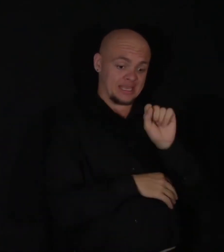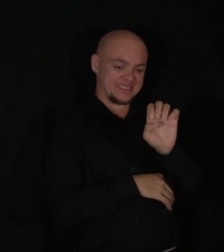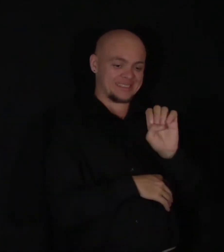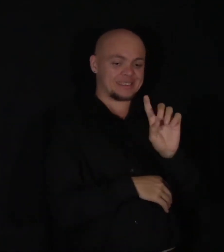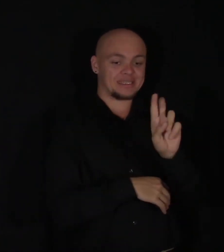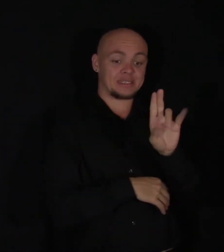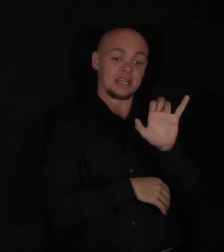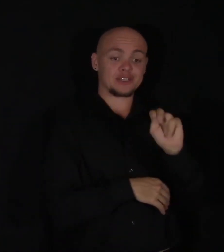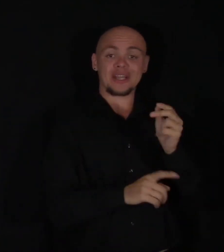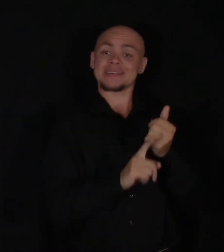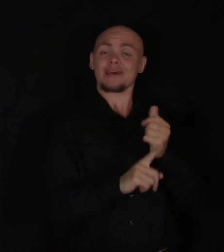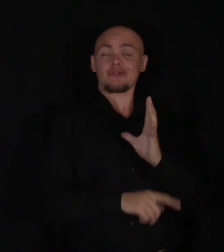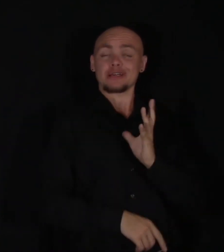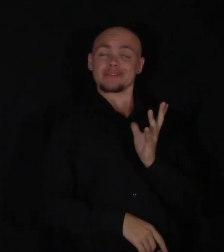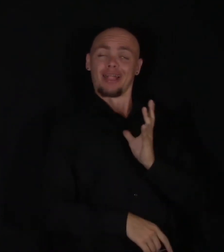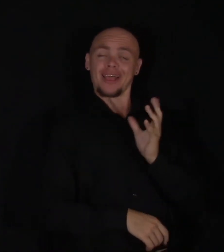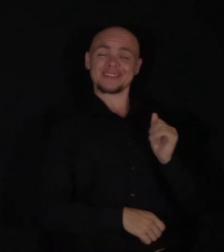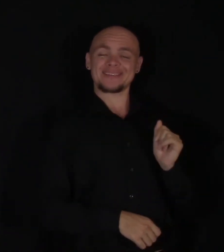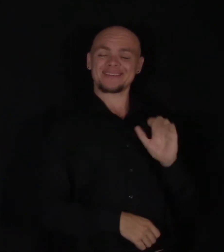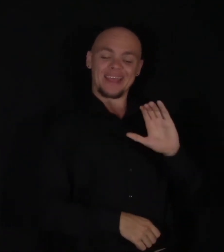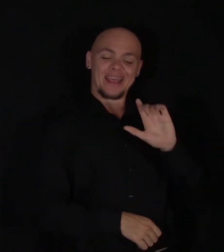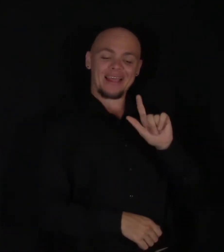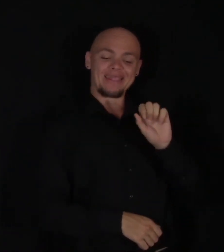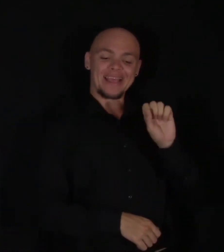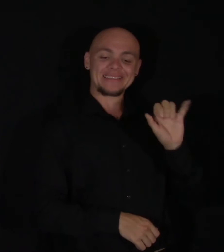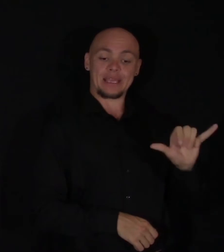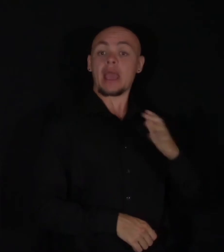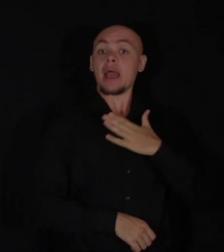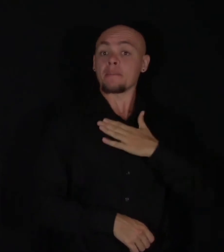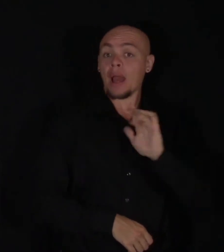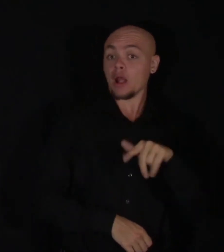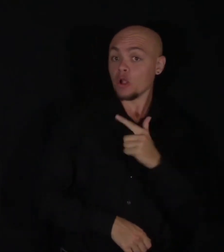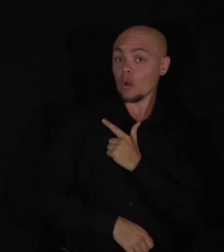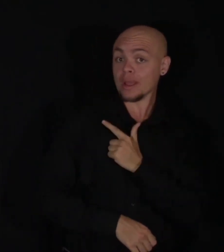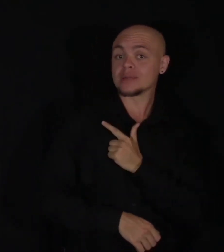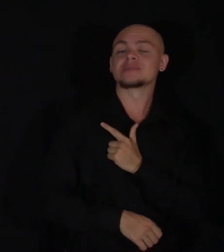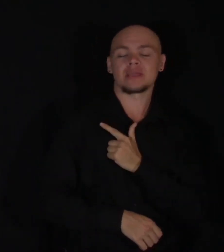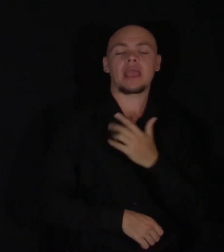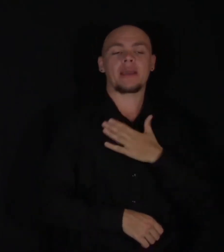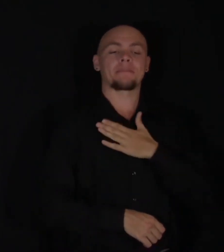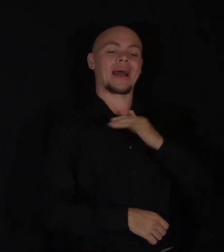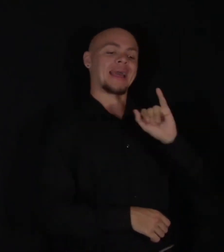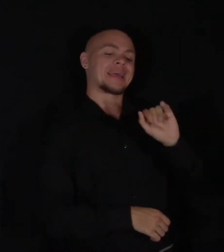classy, and to add to it, my sense of loyalty and integrity.